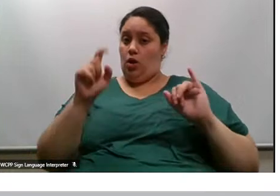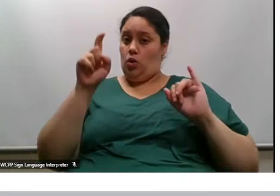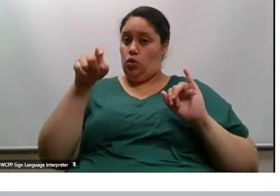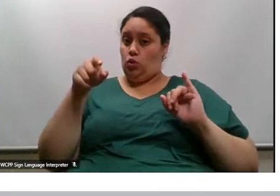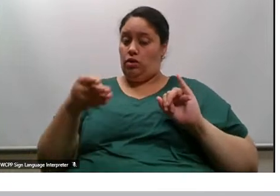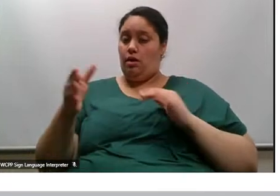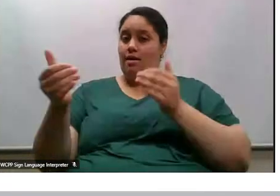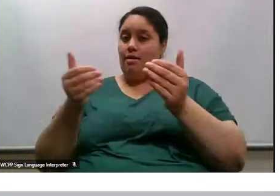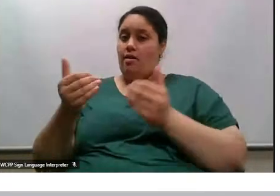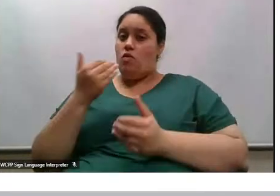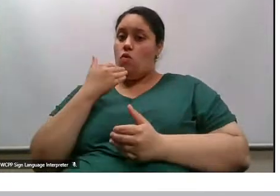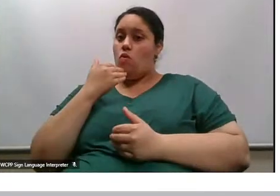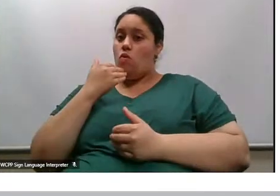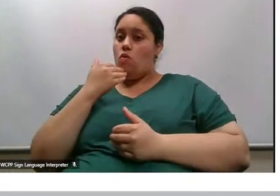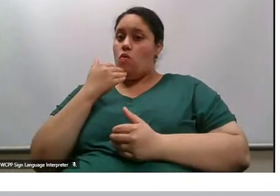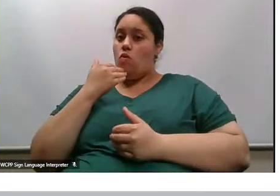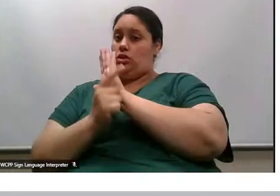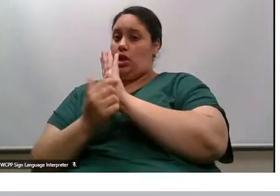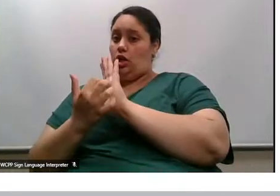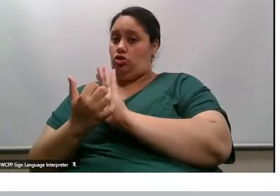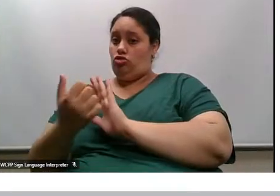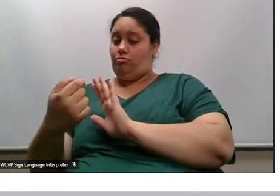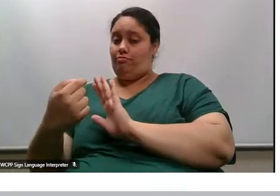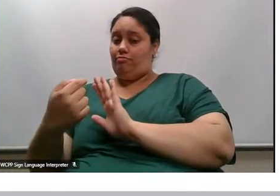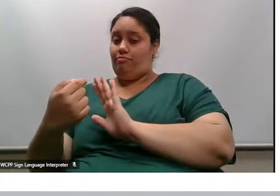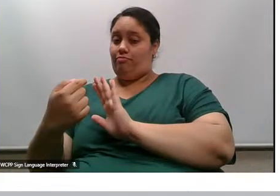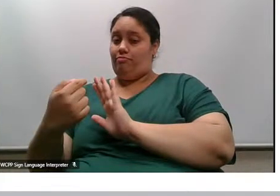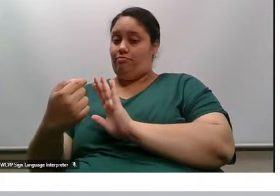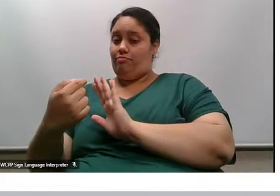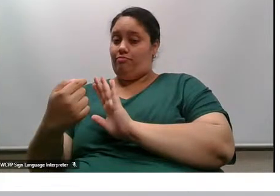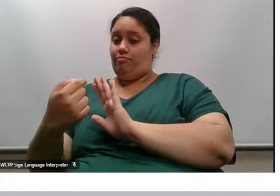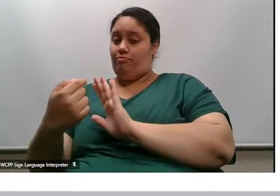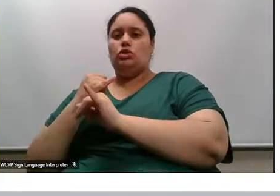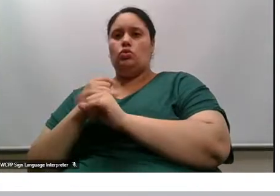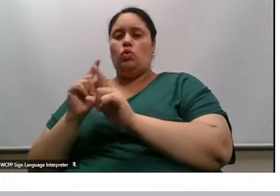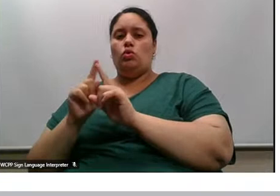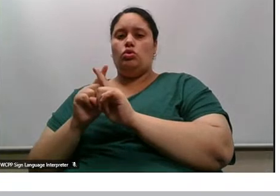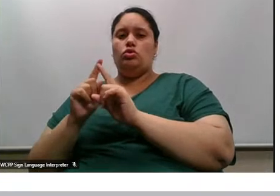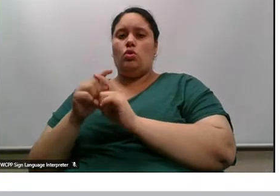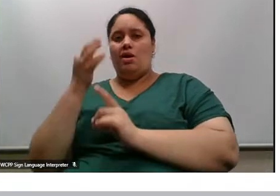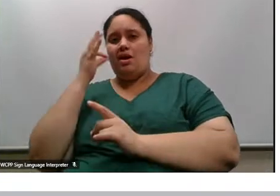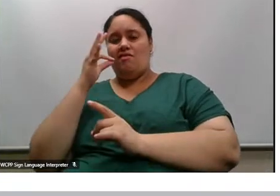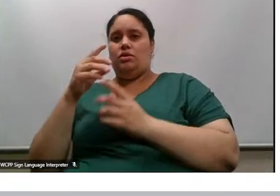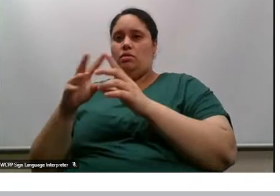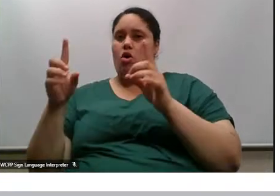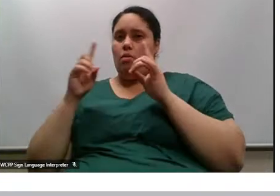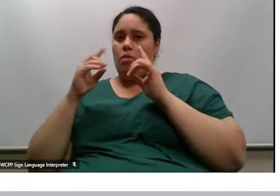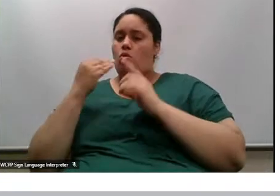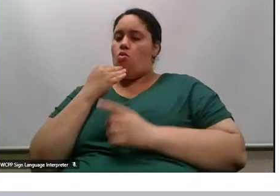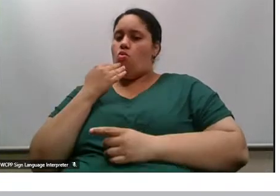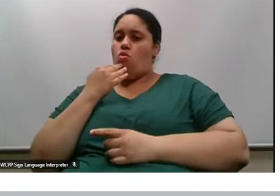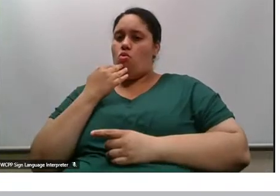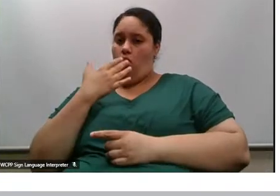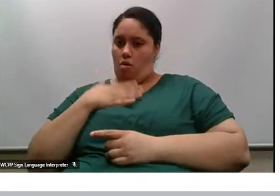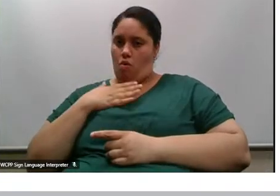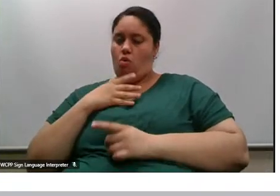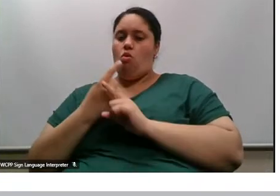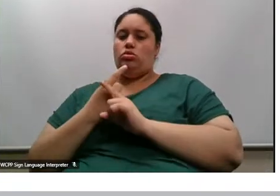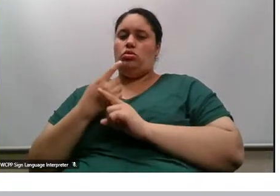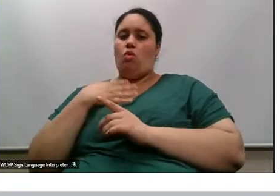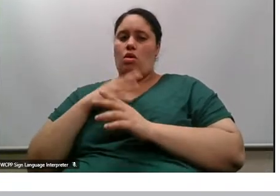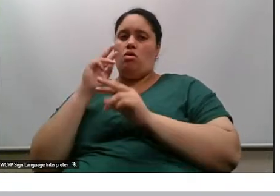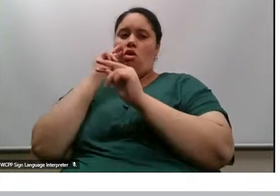only by the legislation, but now there's another entity, a state department, that now wants to have